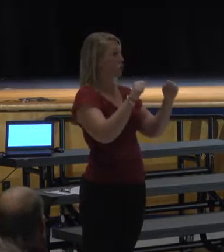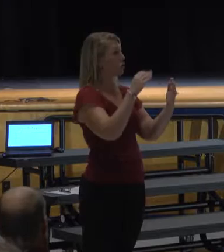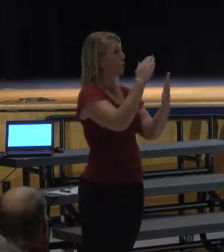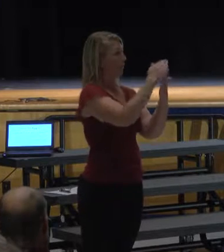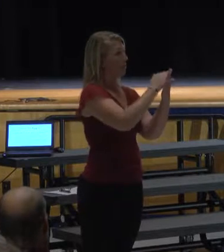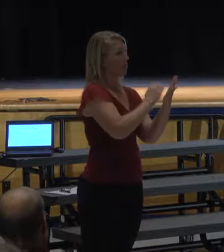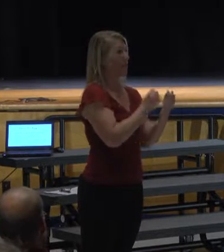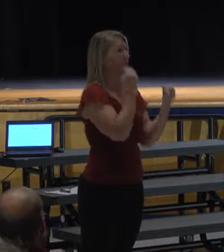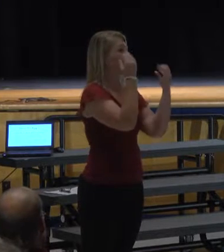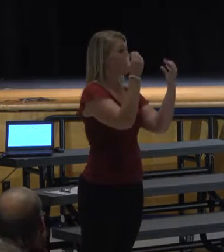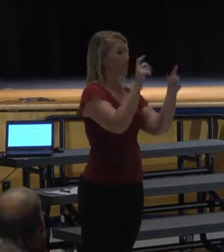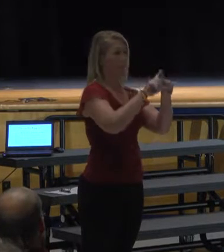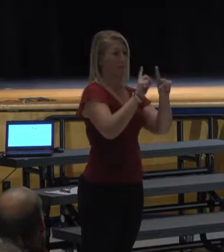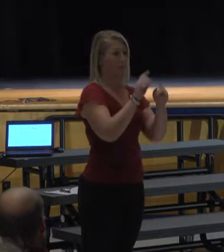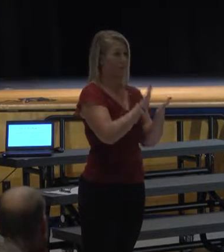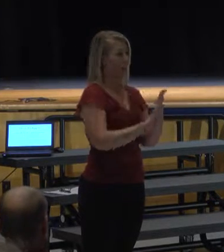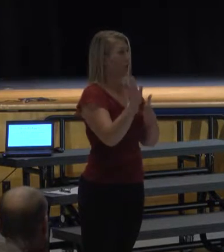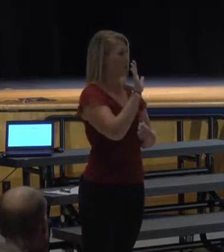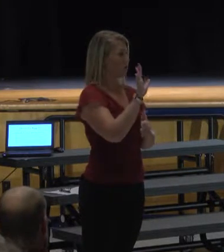application.